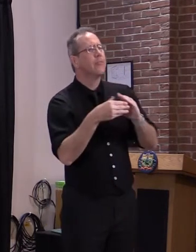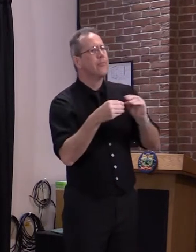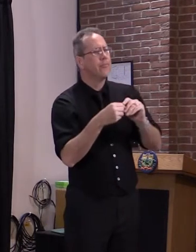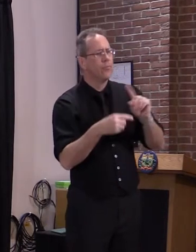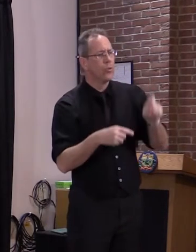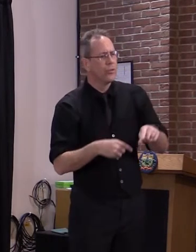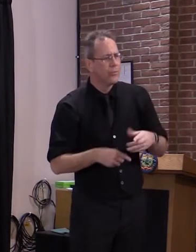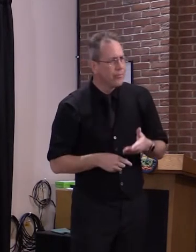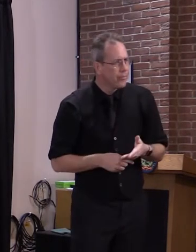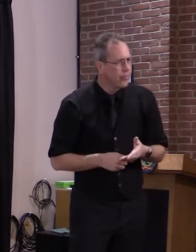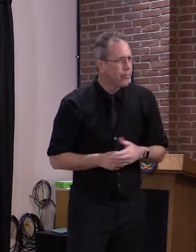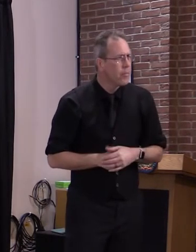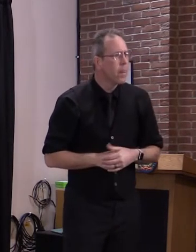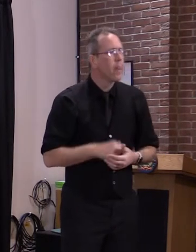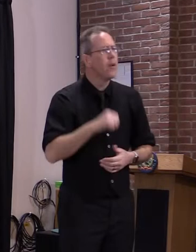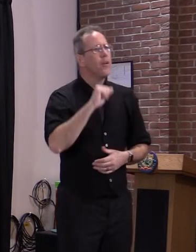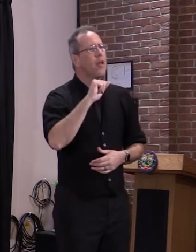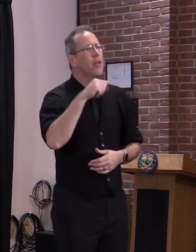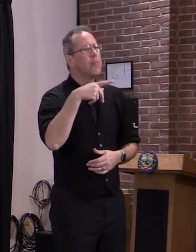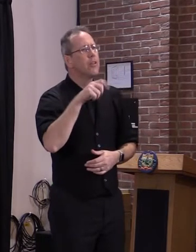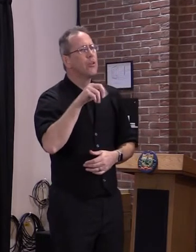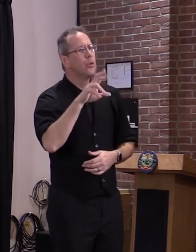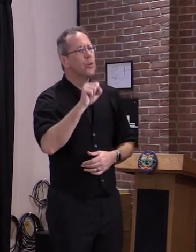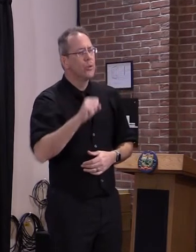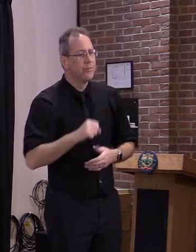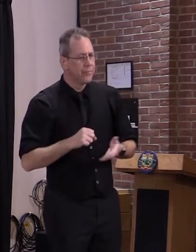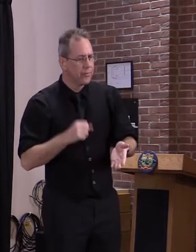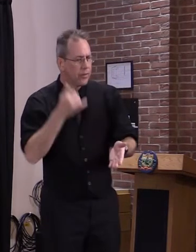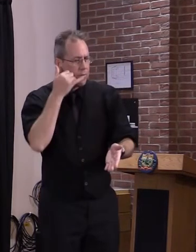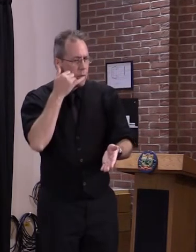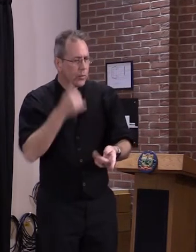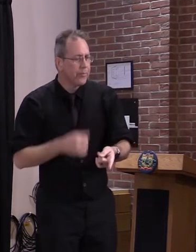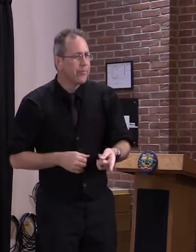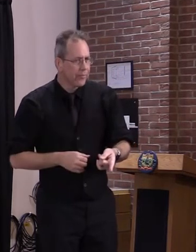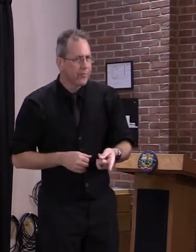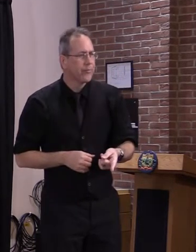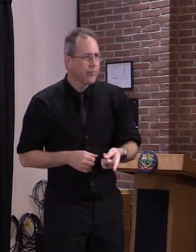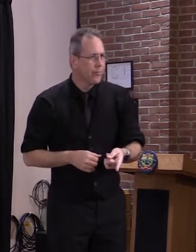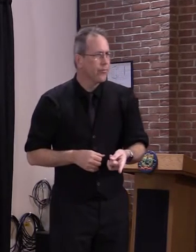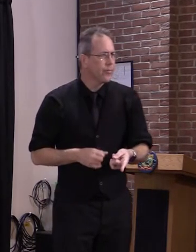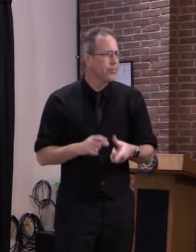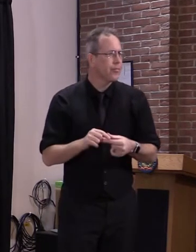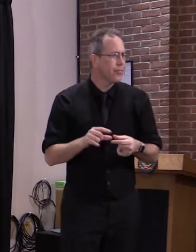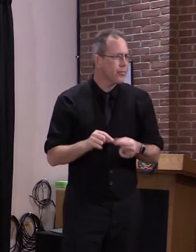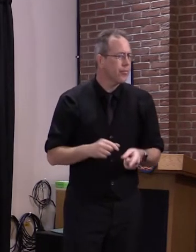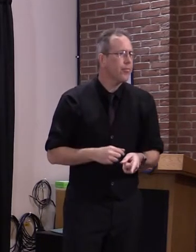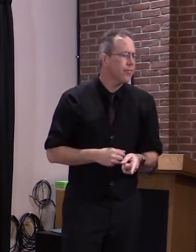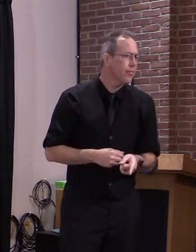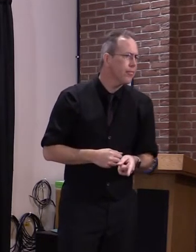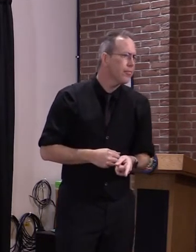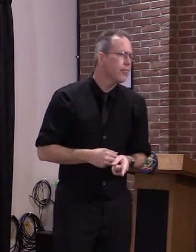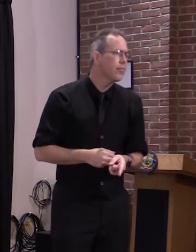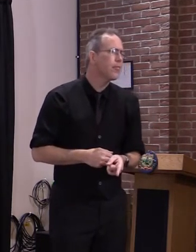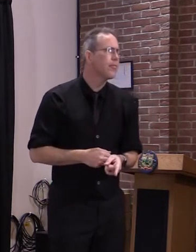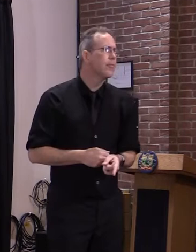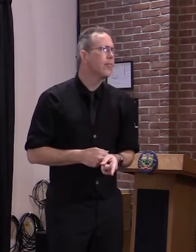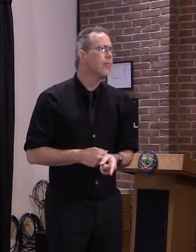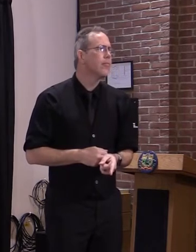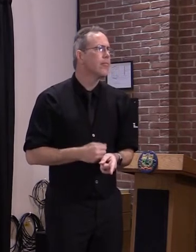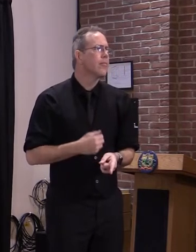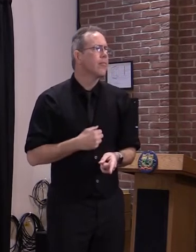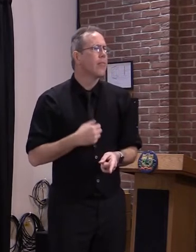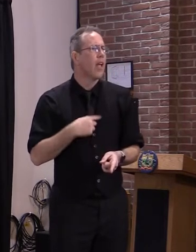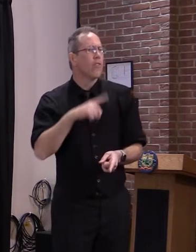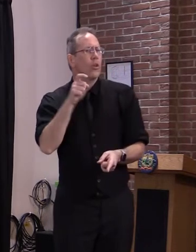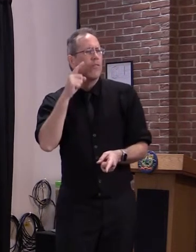Hi, everybody. As always, thanks for being so accessible. This is for both the governor and Dr. Levine.